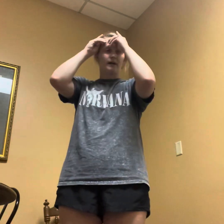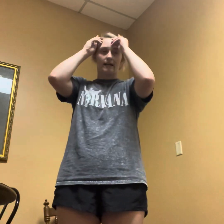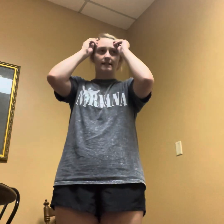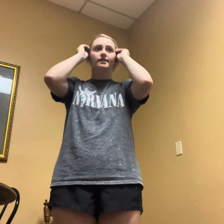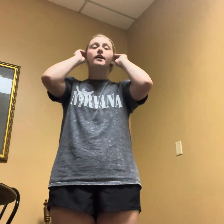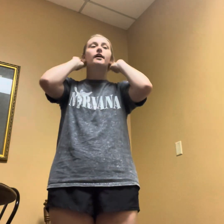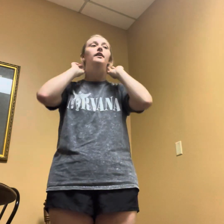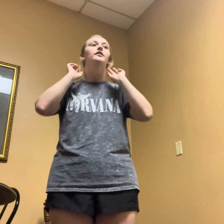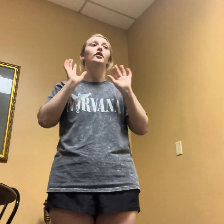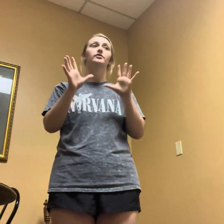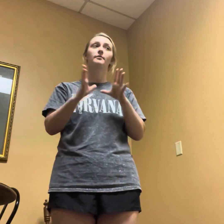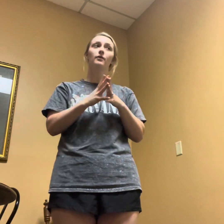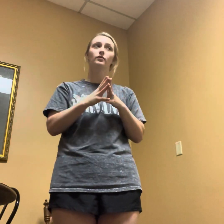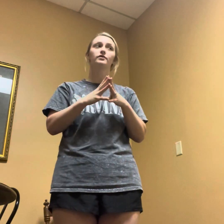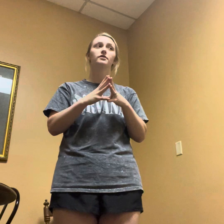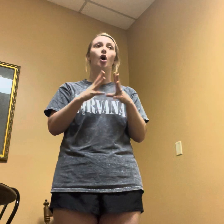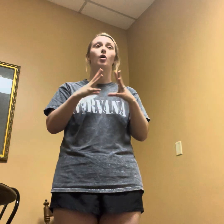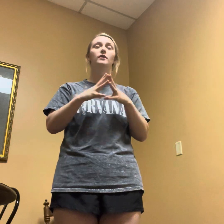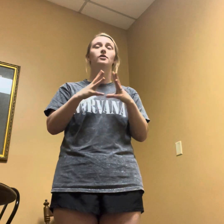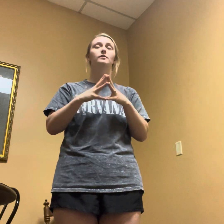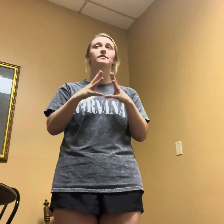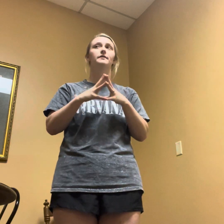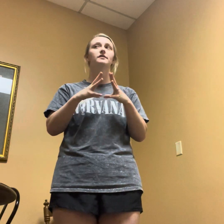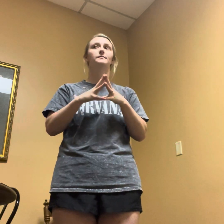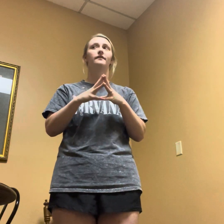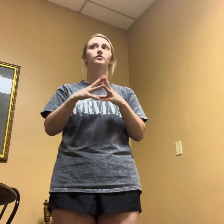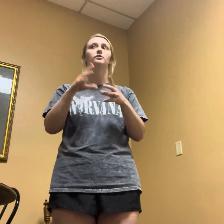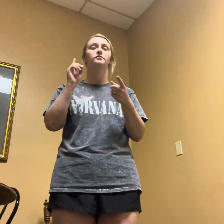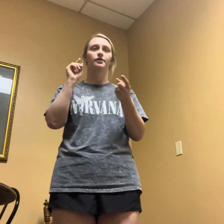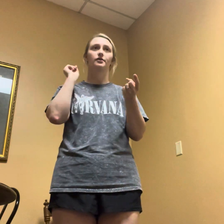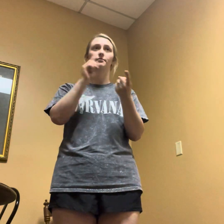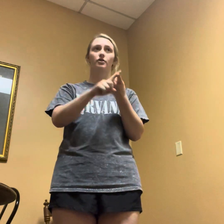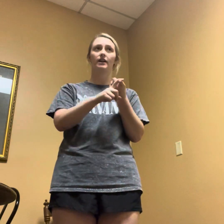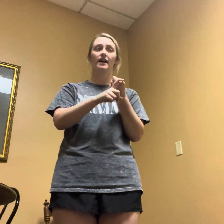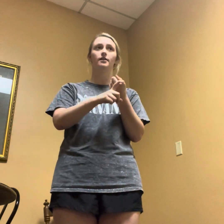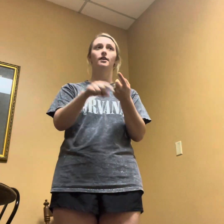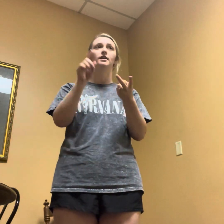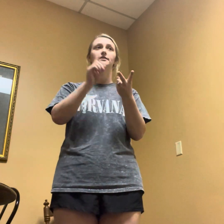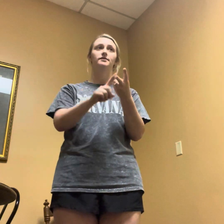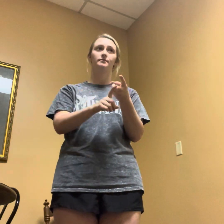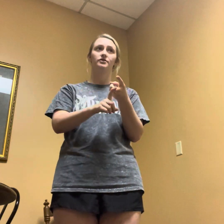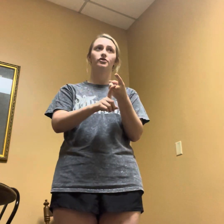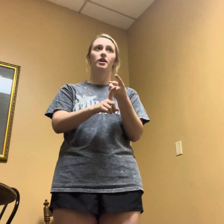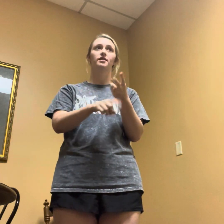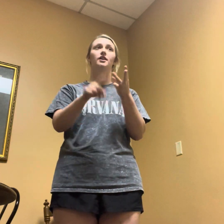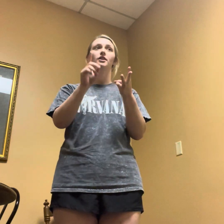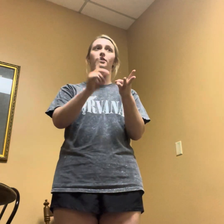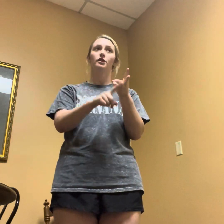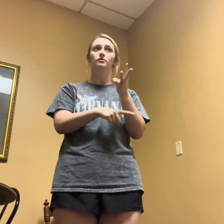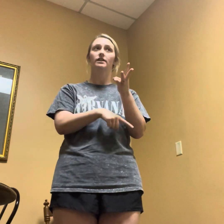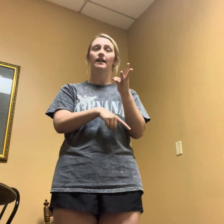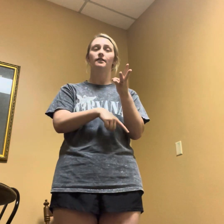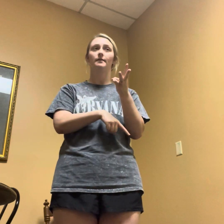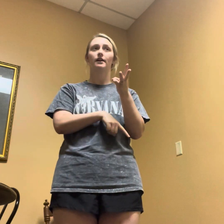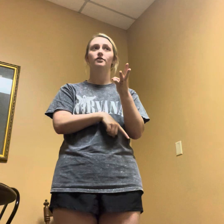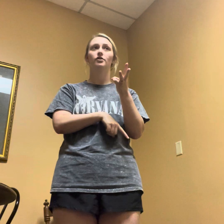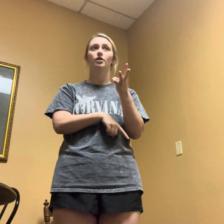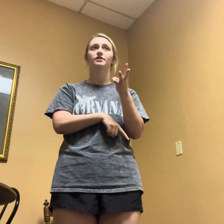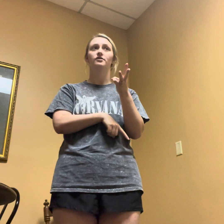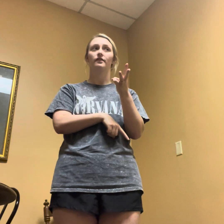But those are my rules. Always be respectful. So communicate, demonstrate, no looking at the back of the card until everybody